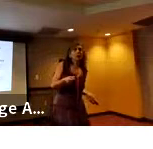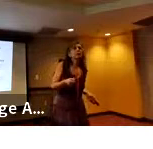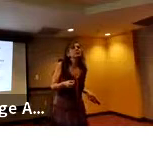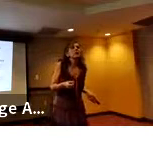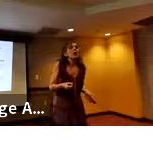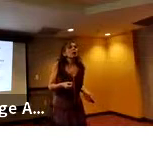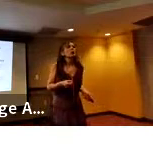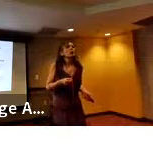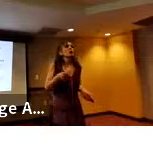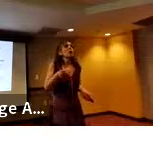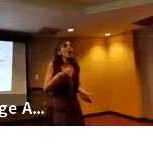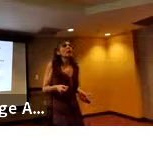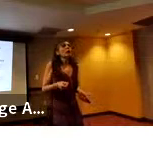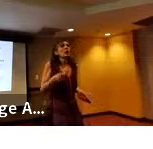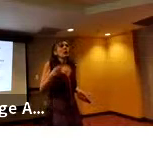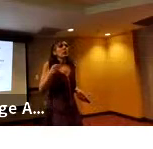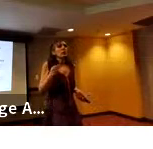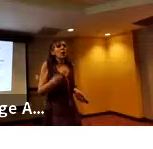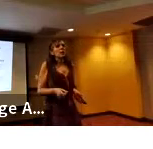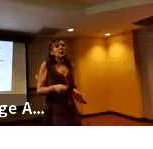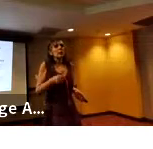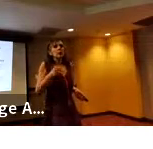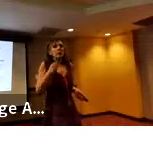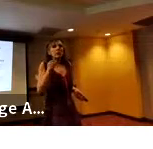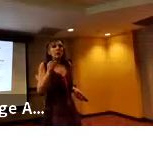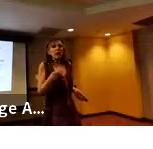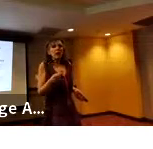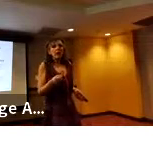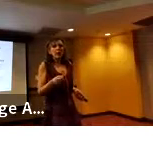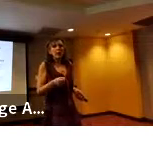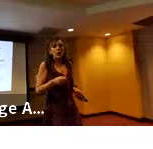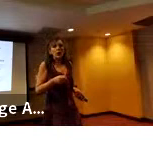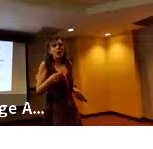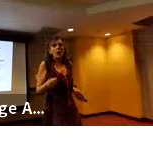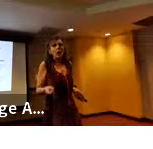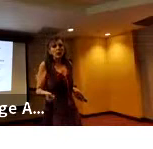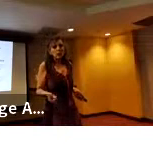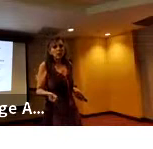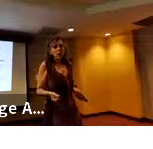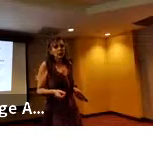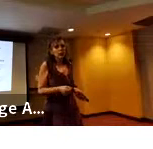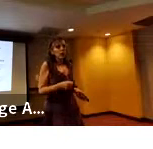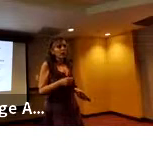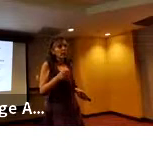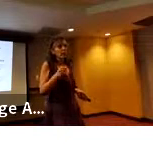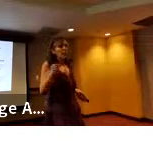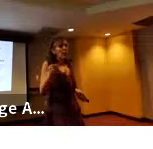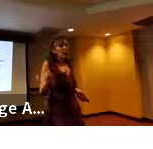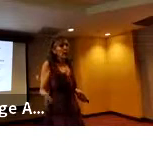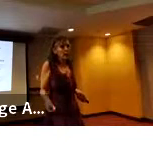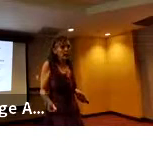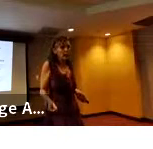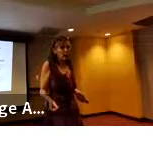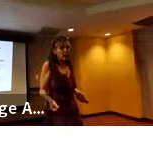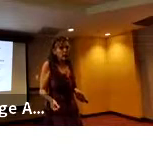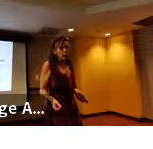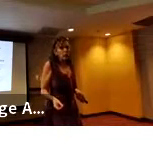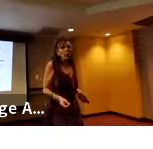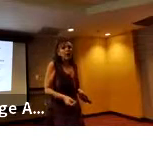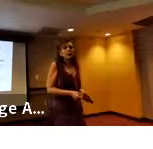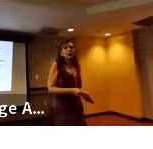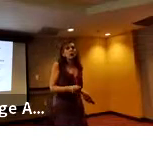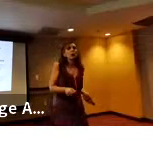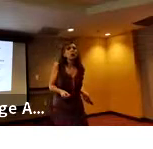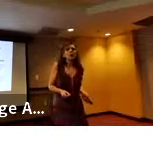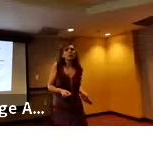native Mexicans do not trust credit at all. We're not just talking about online.